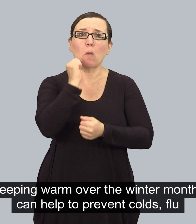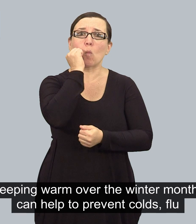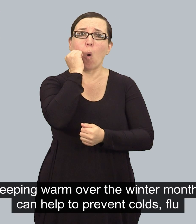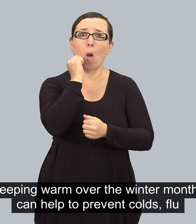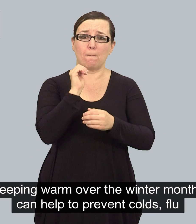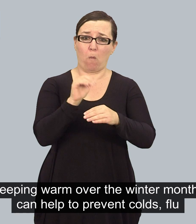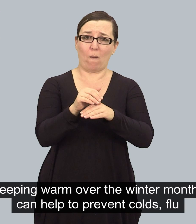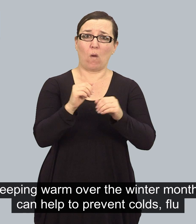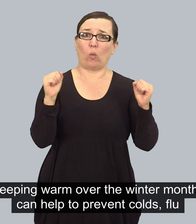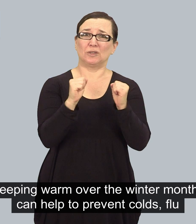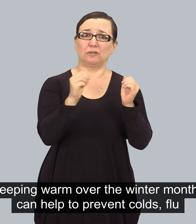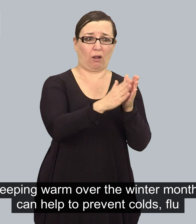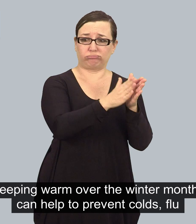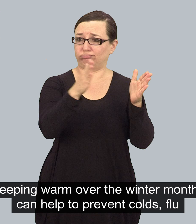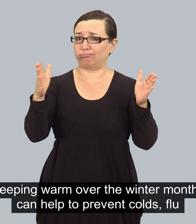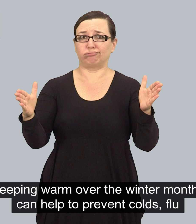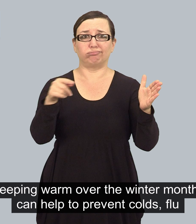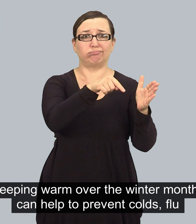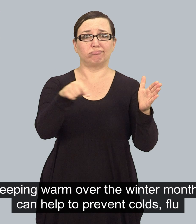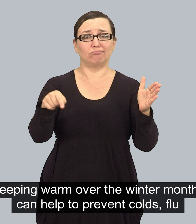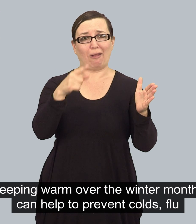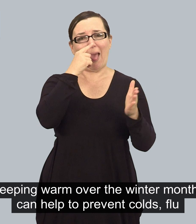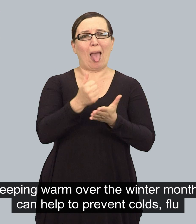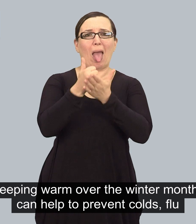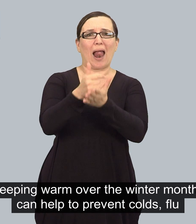Keeping warm over the winter months can help to prevent colds, flu,